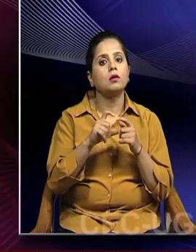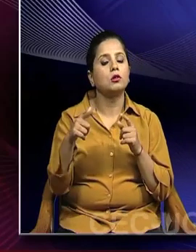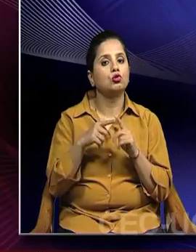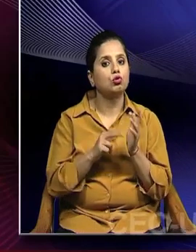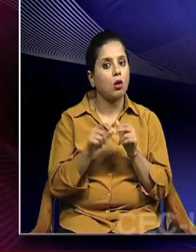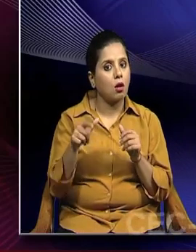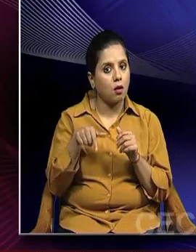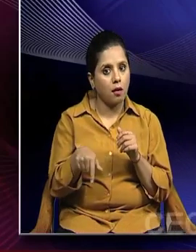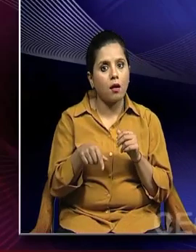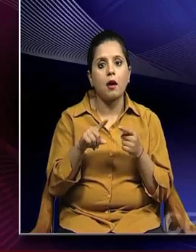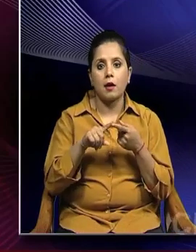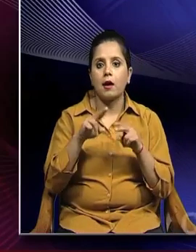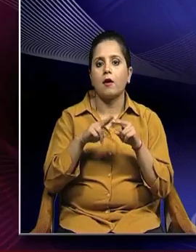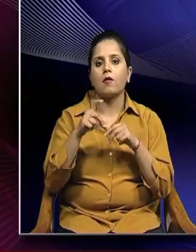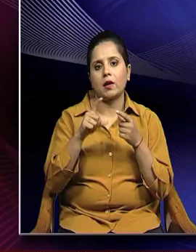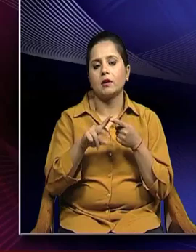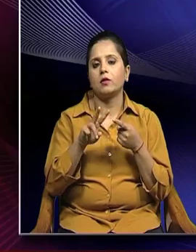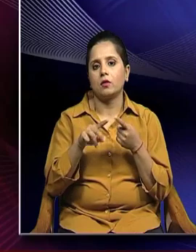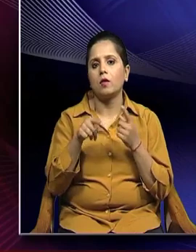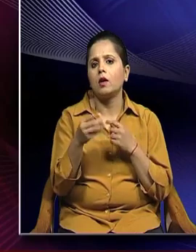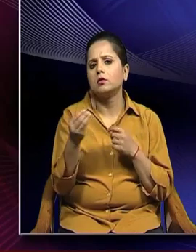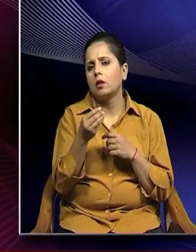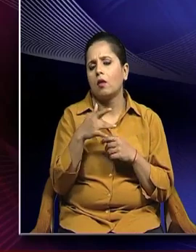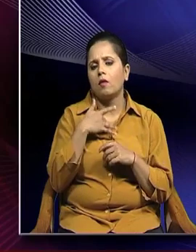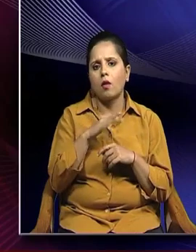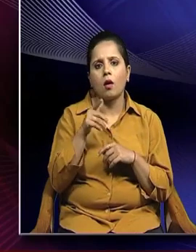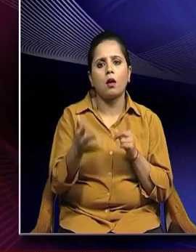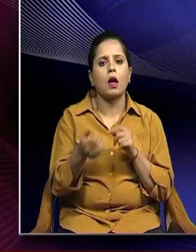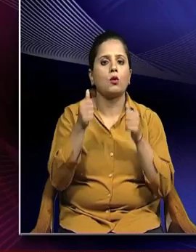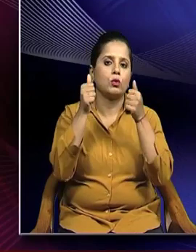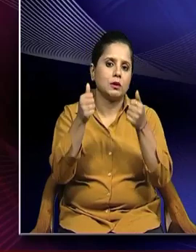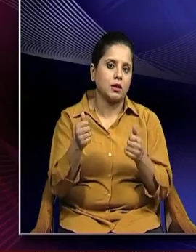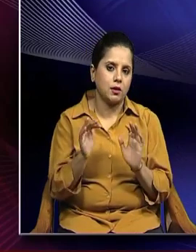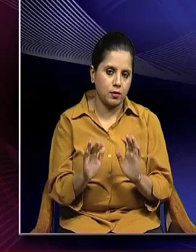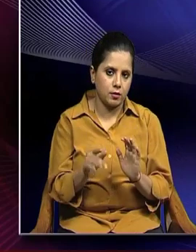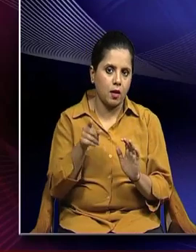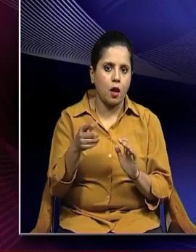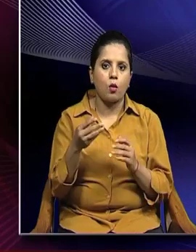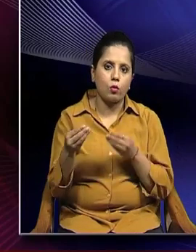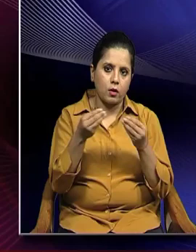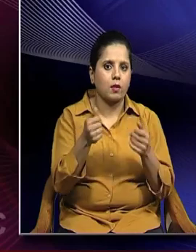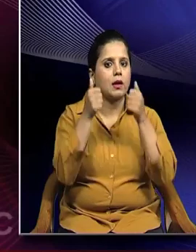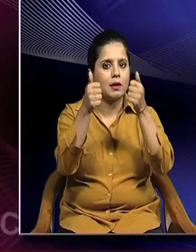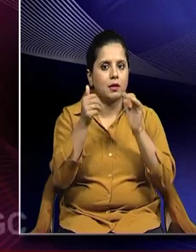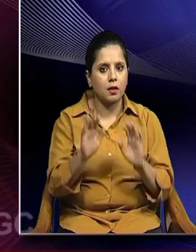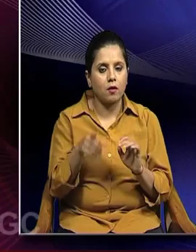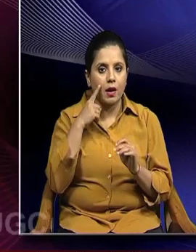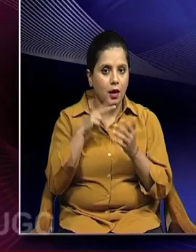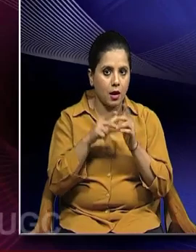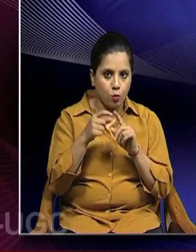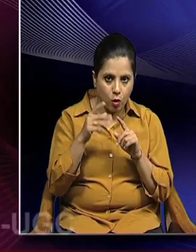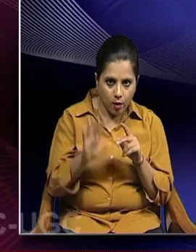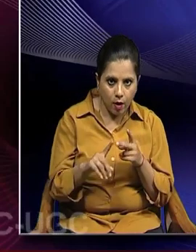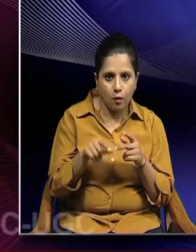as effective managers because they were somehow getting the results, they were giving the result. Like input is there, they